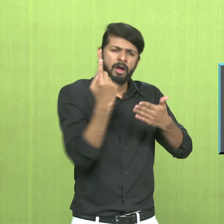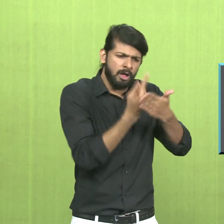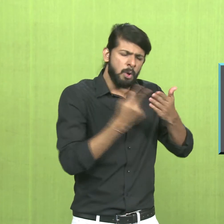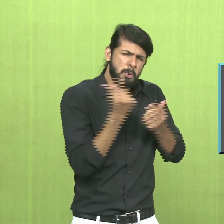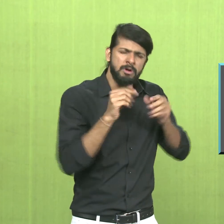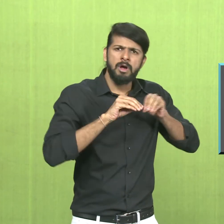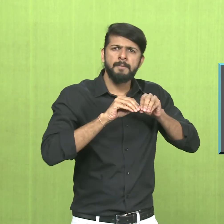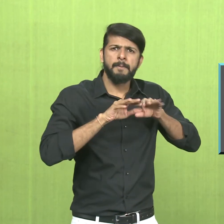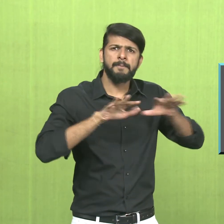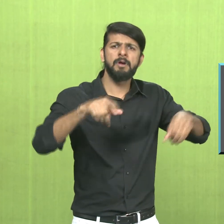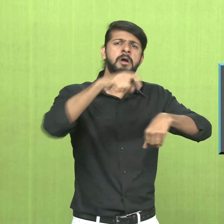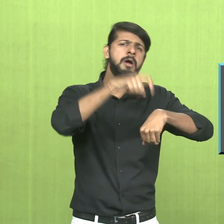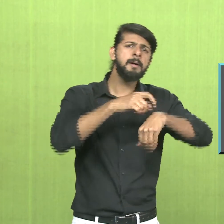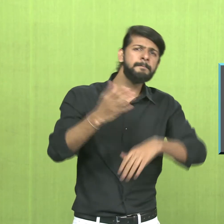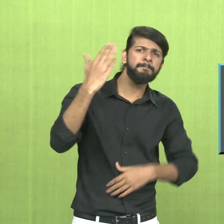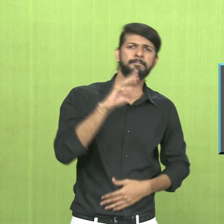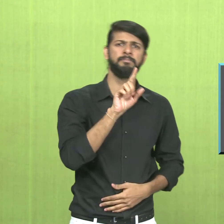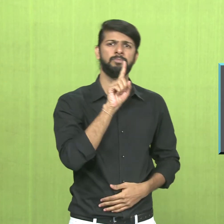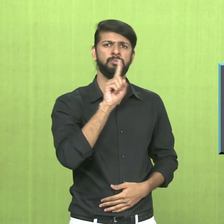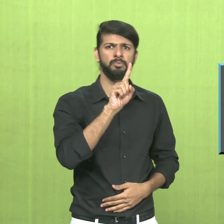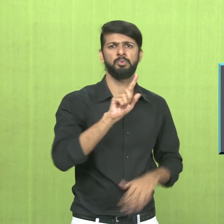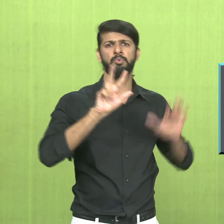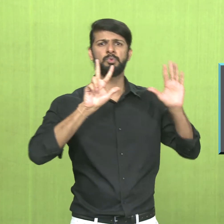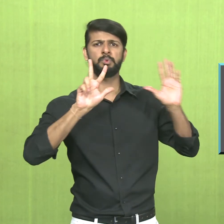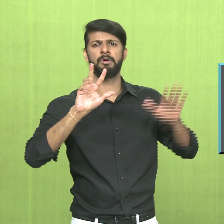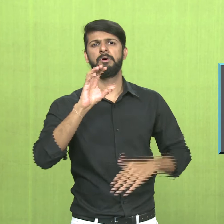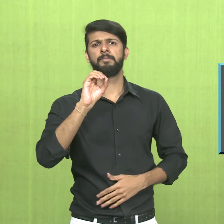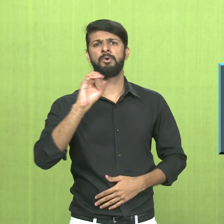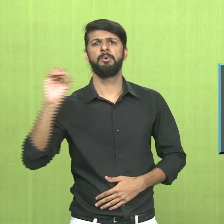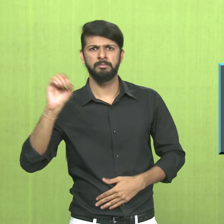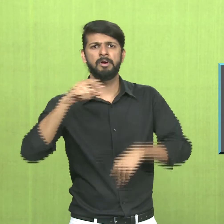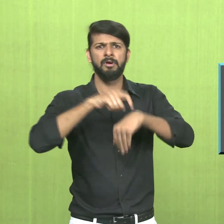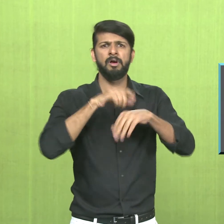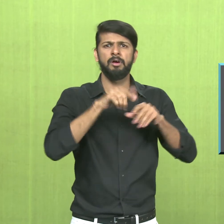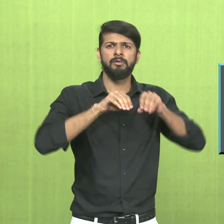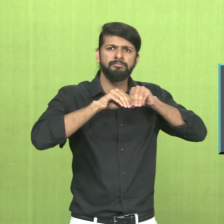It gained popularity only in the 18th century,